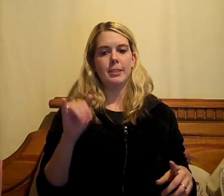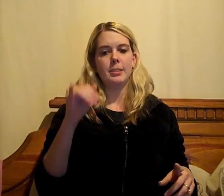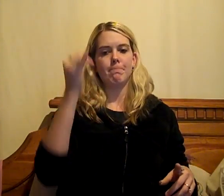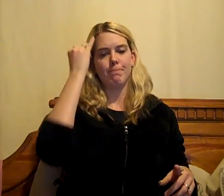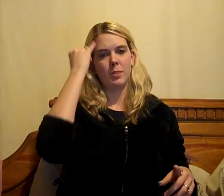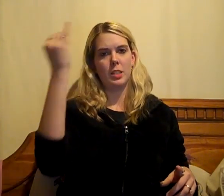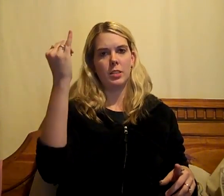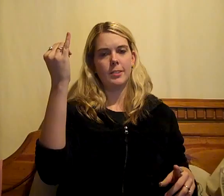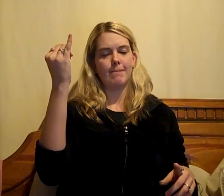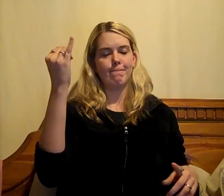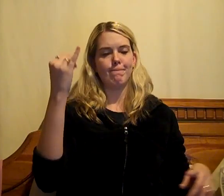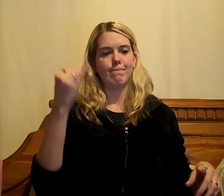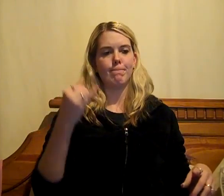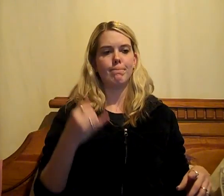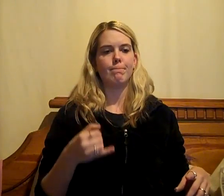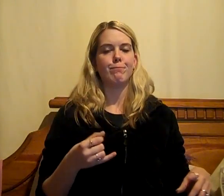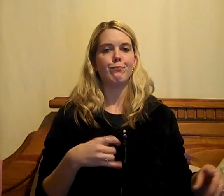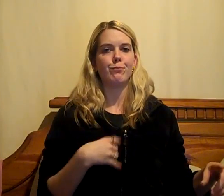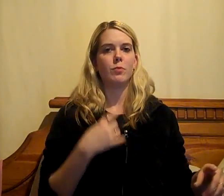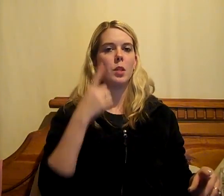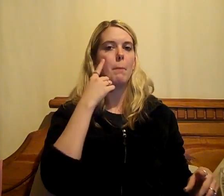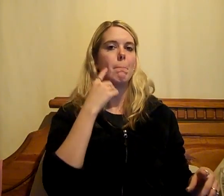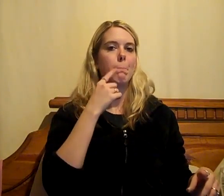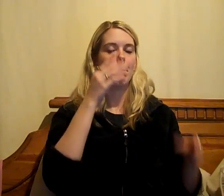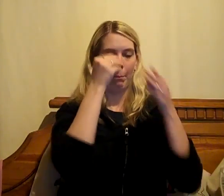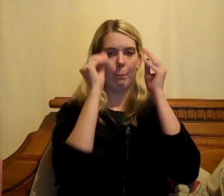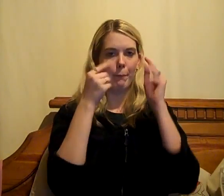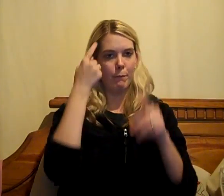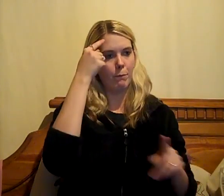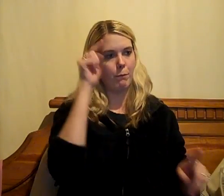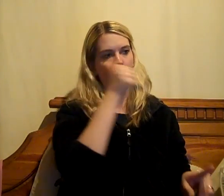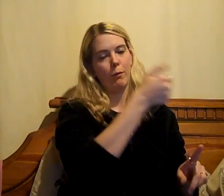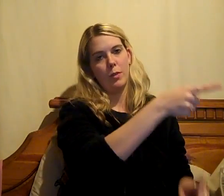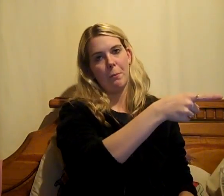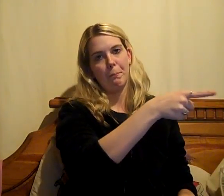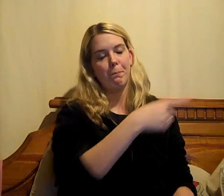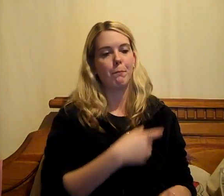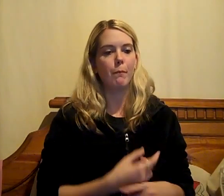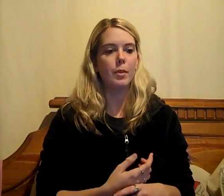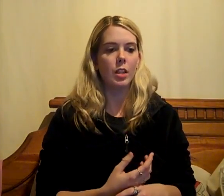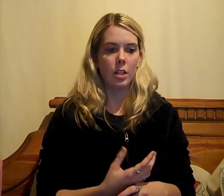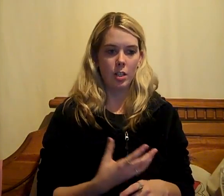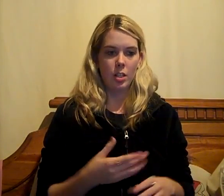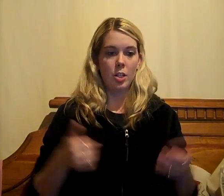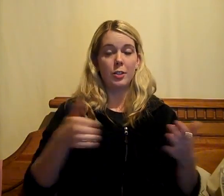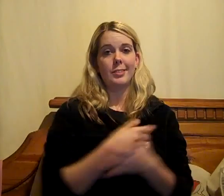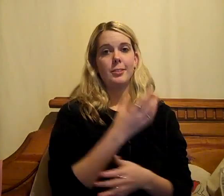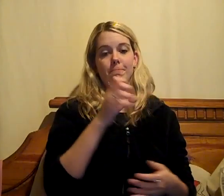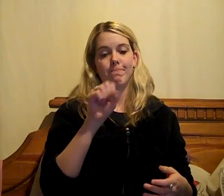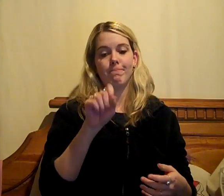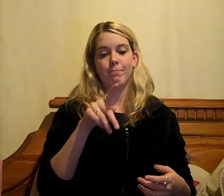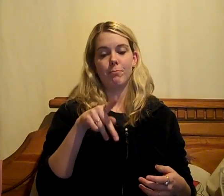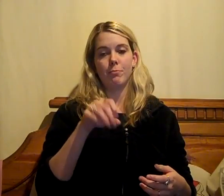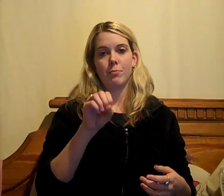clean sponge, get it on there, and put this